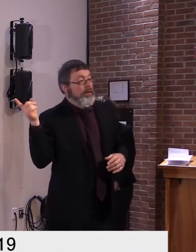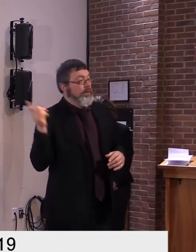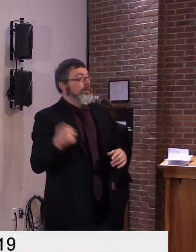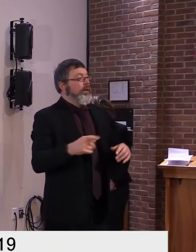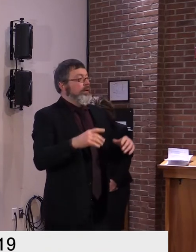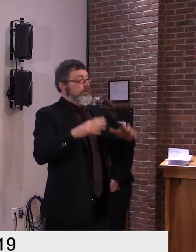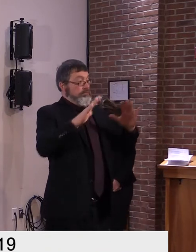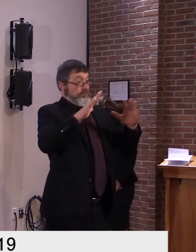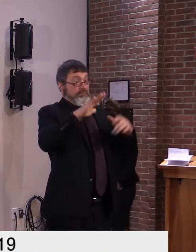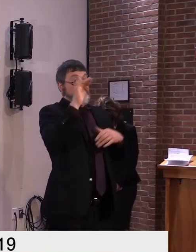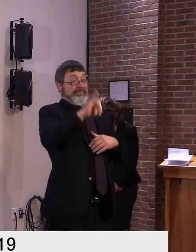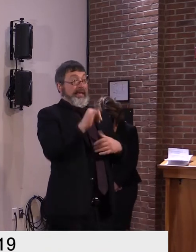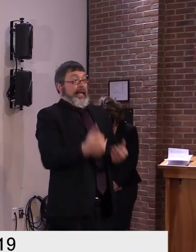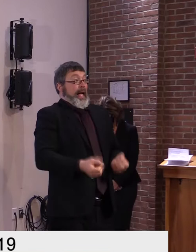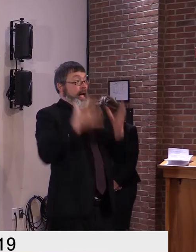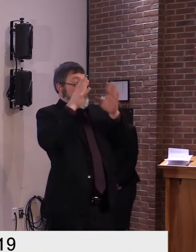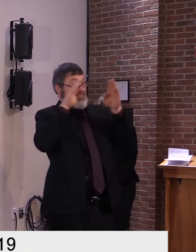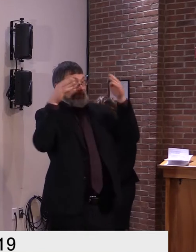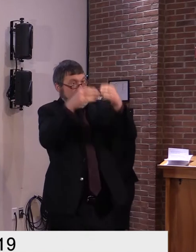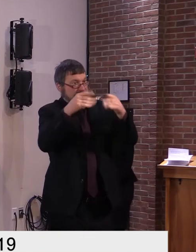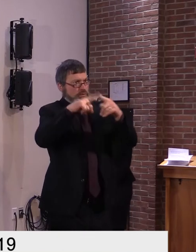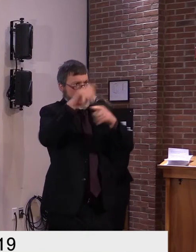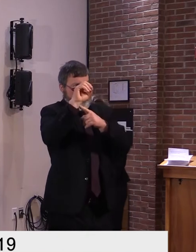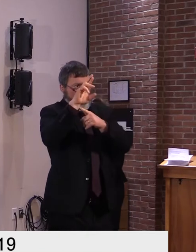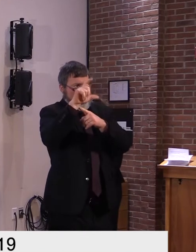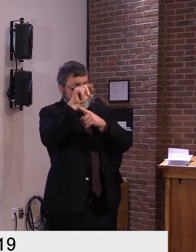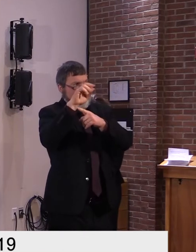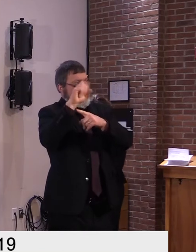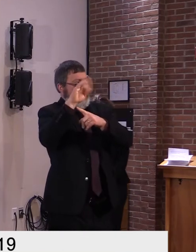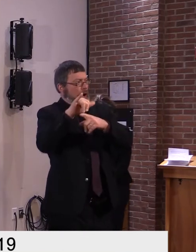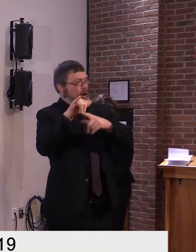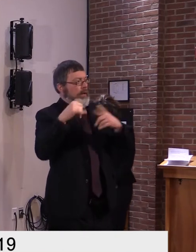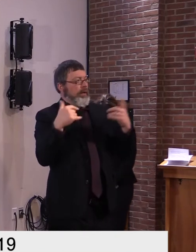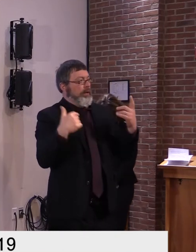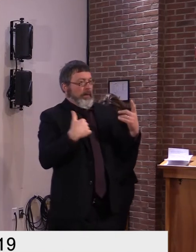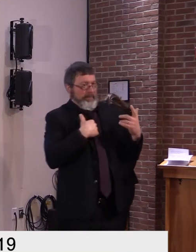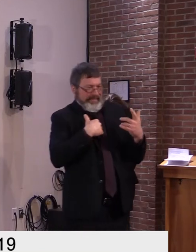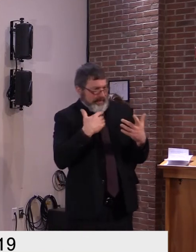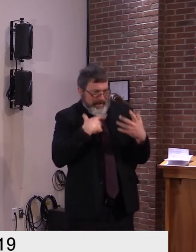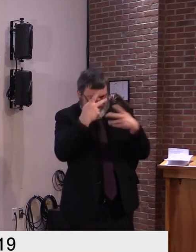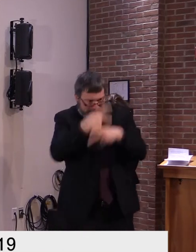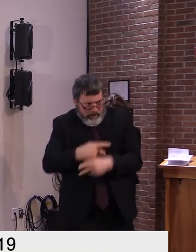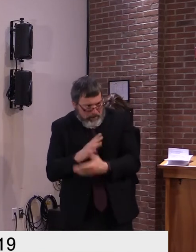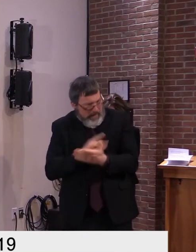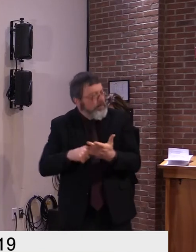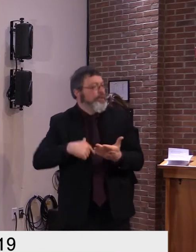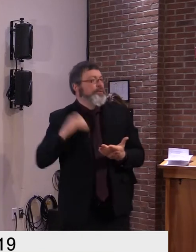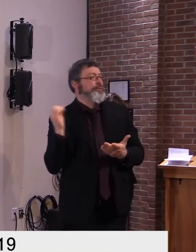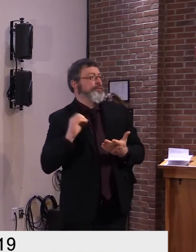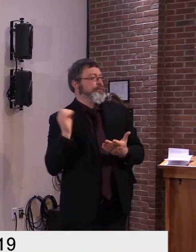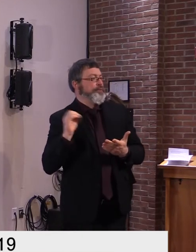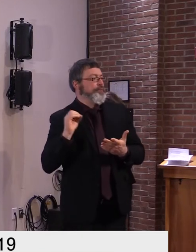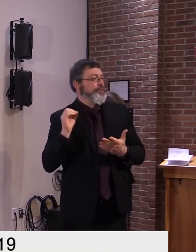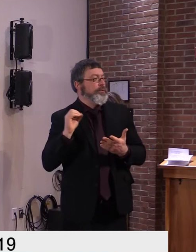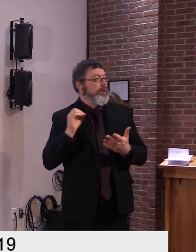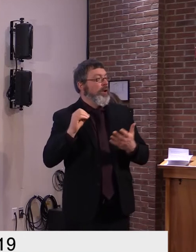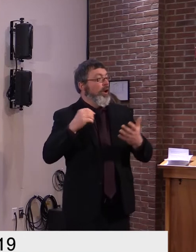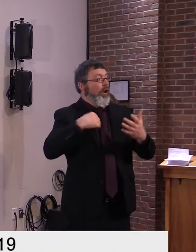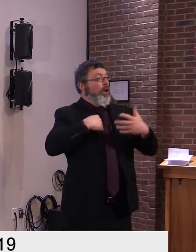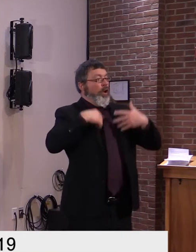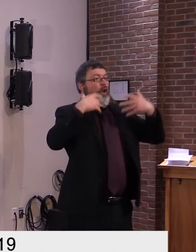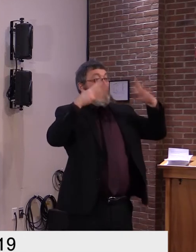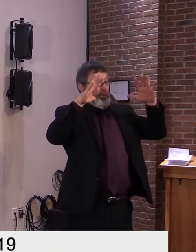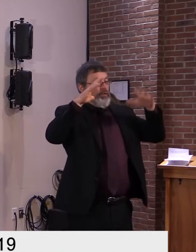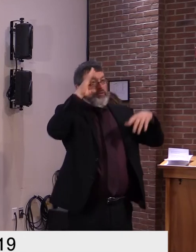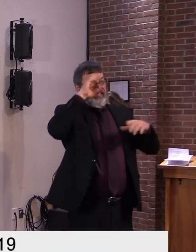the hospitals in the regions in a proportionate manner to the size of the healthcare workforce that they need